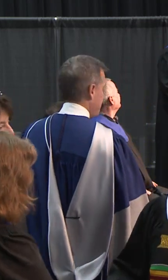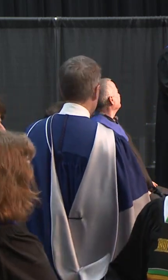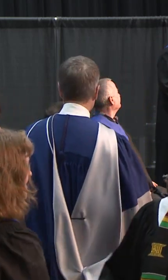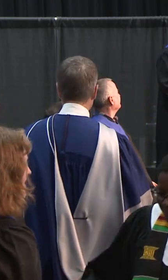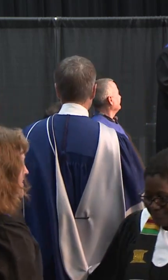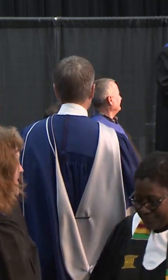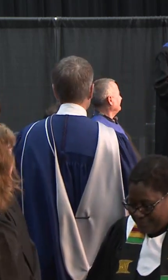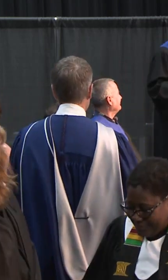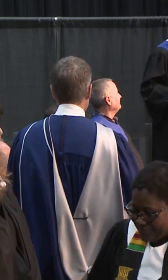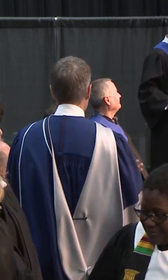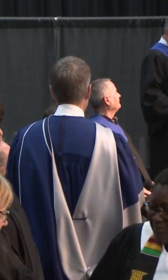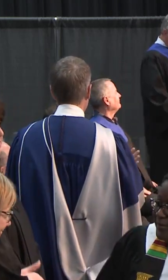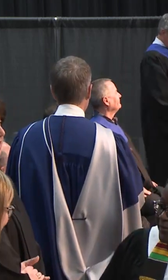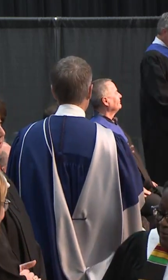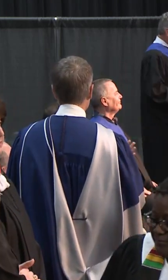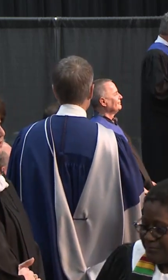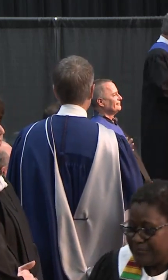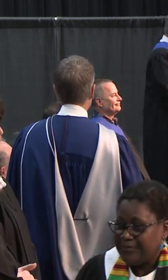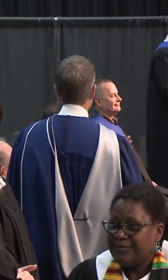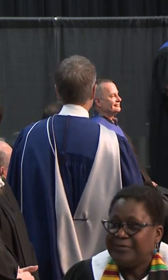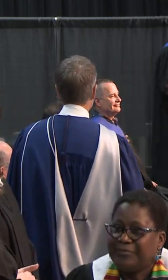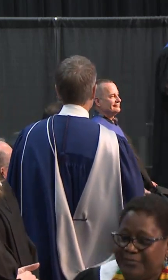Marla Pictou.